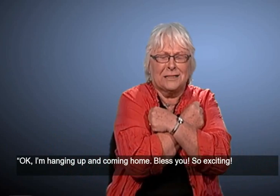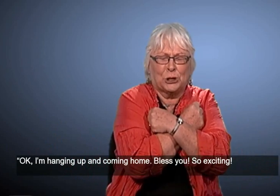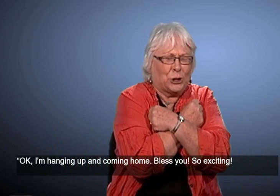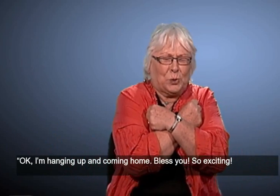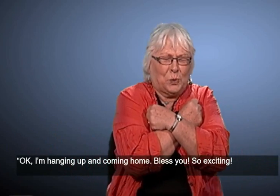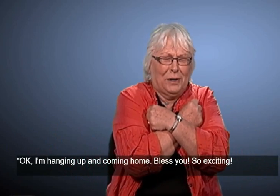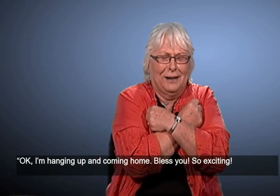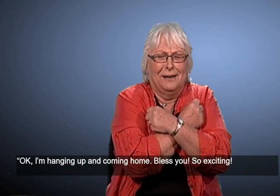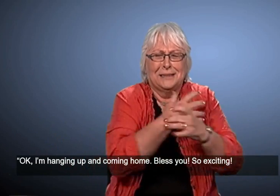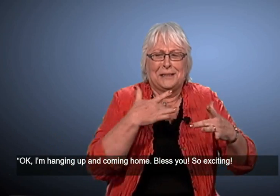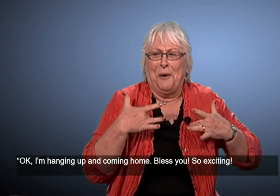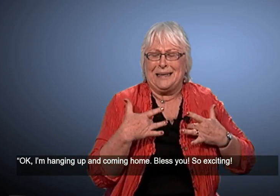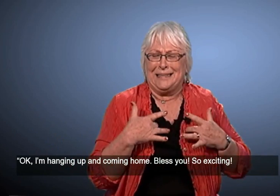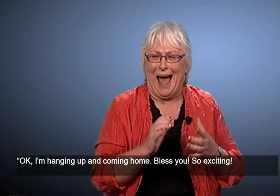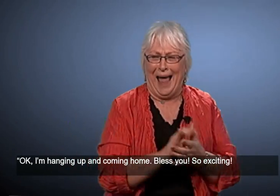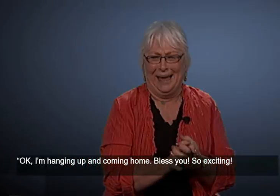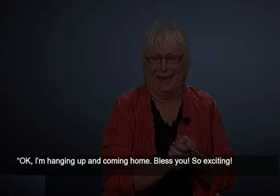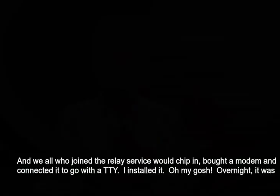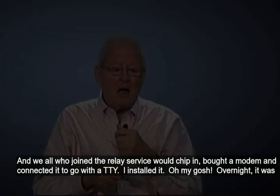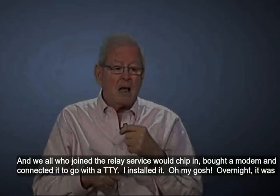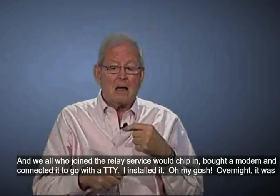you." So exciting.